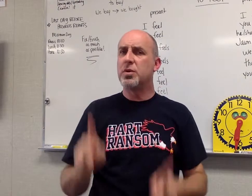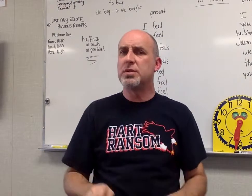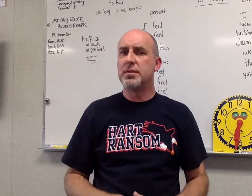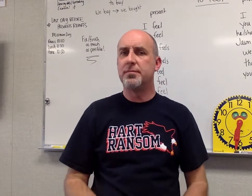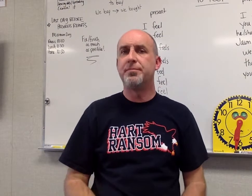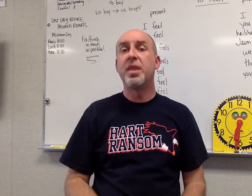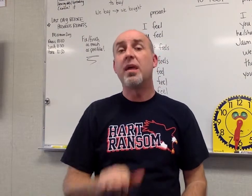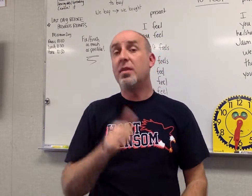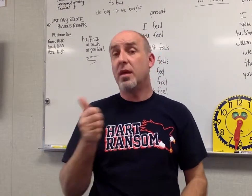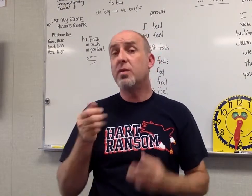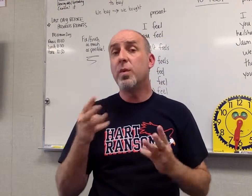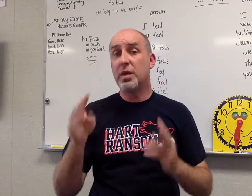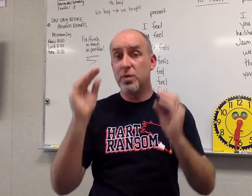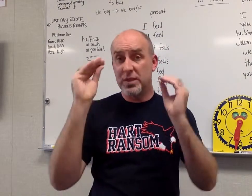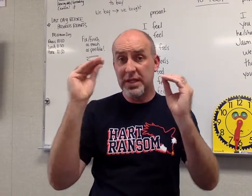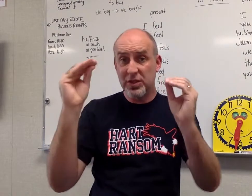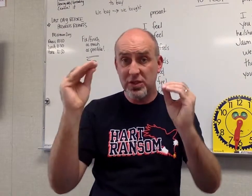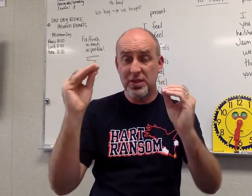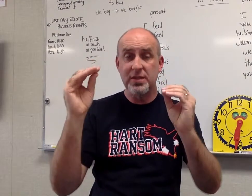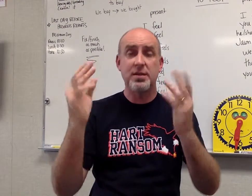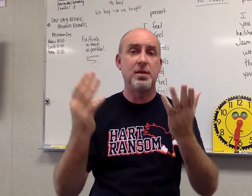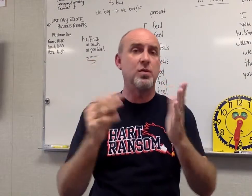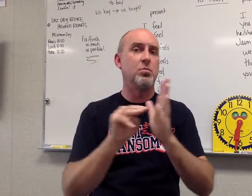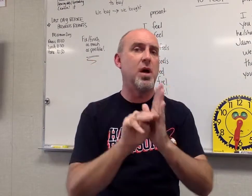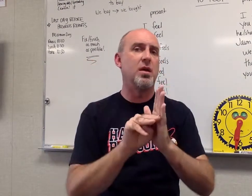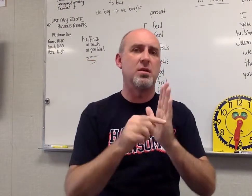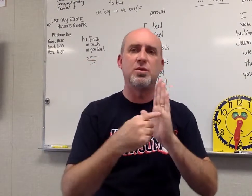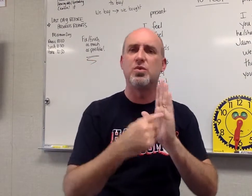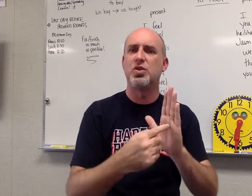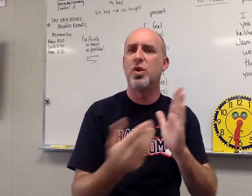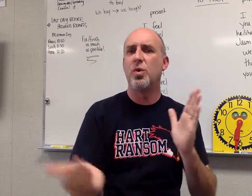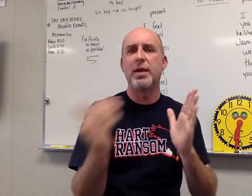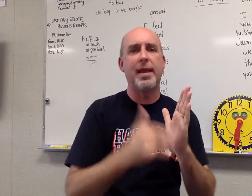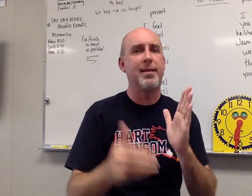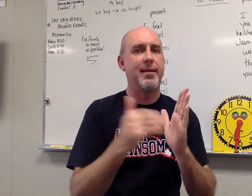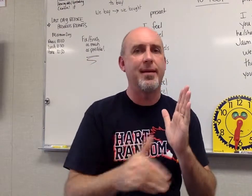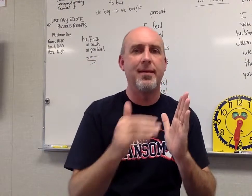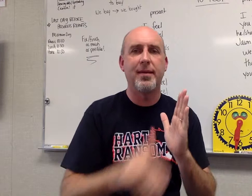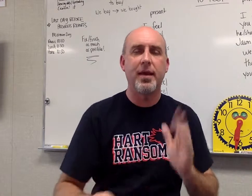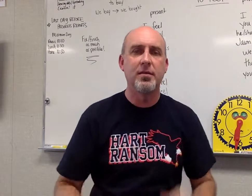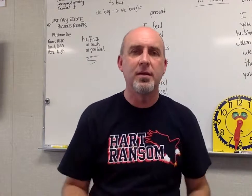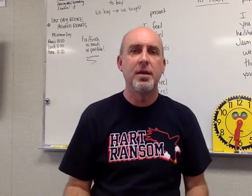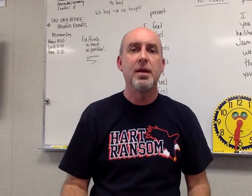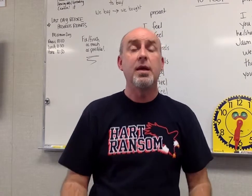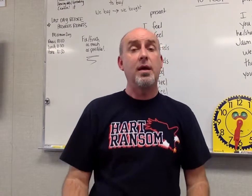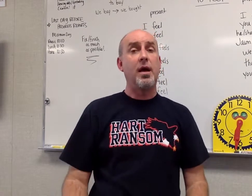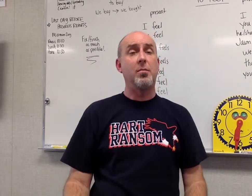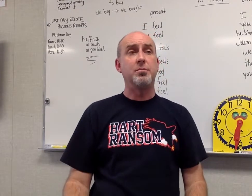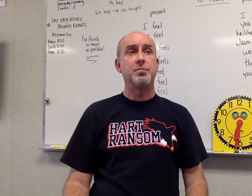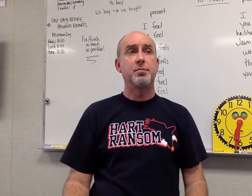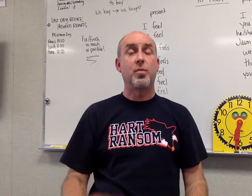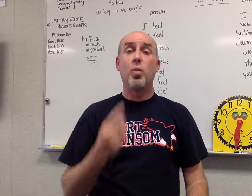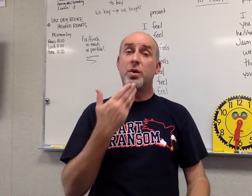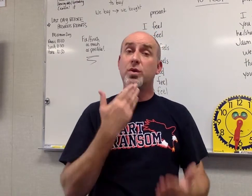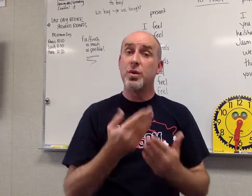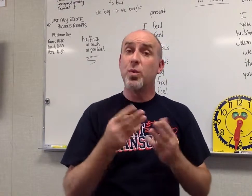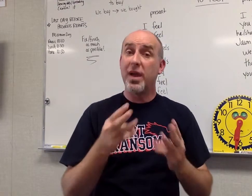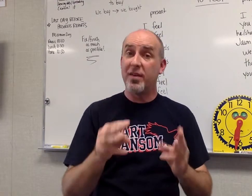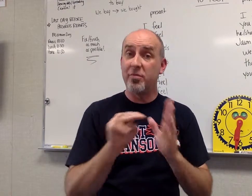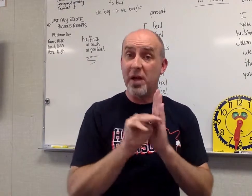person. The other way you teach is that you model and you show again and again and again. One good way of